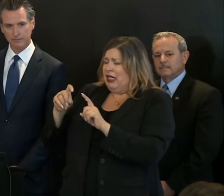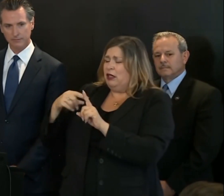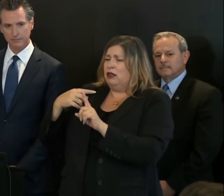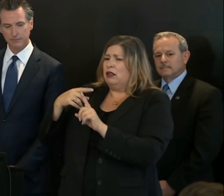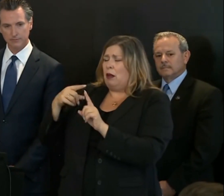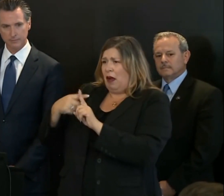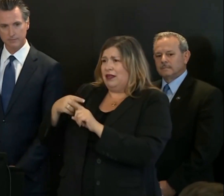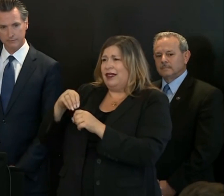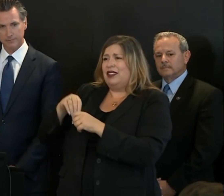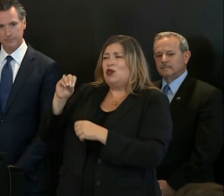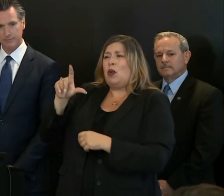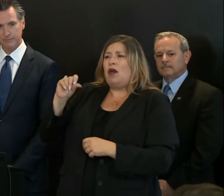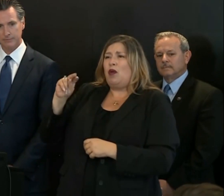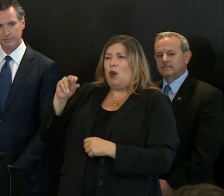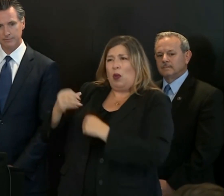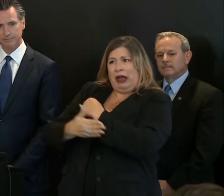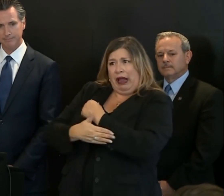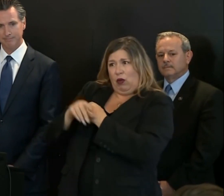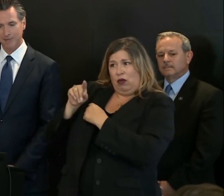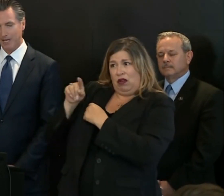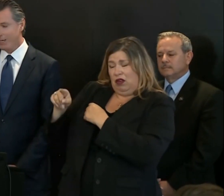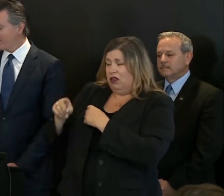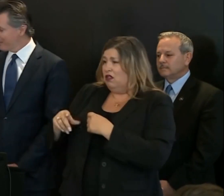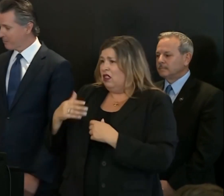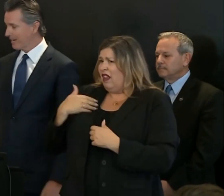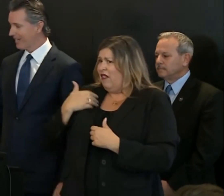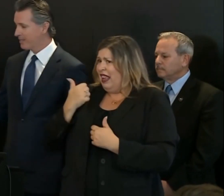where this patient first presented. Is there any connection?